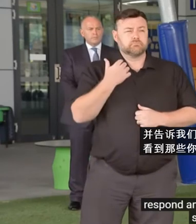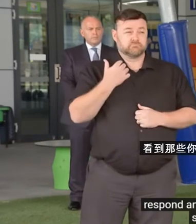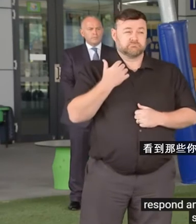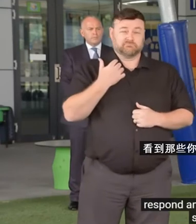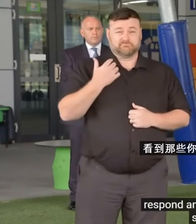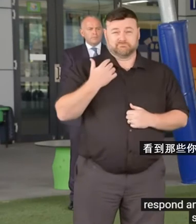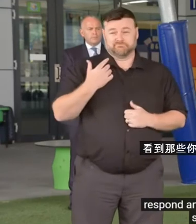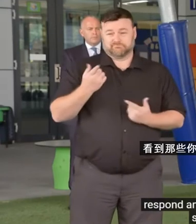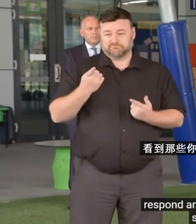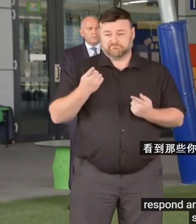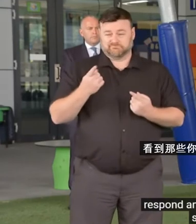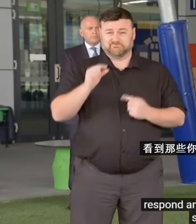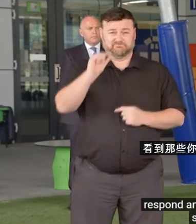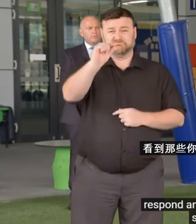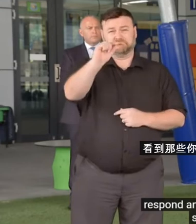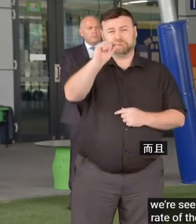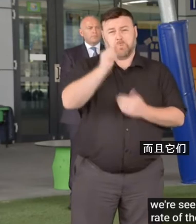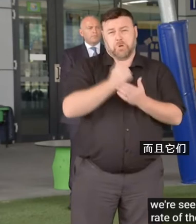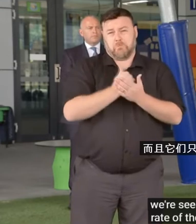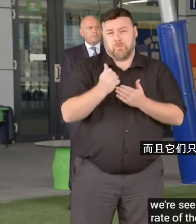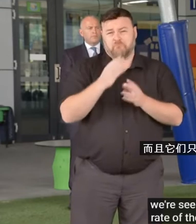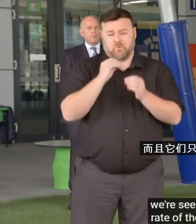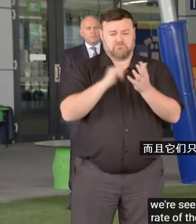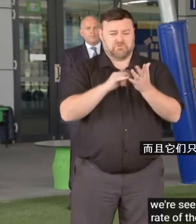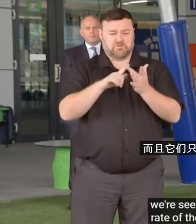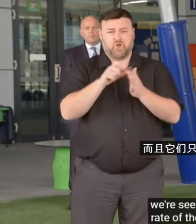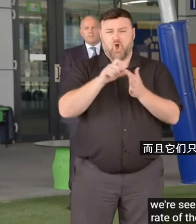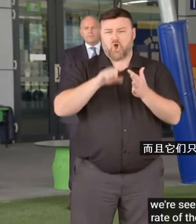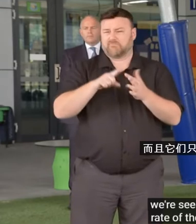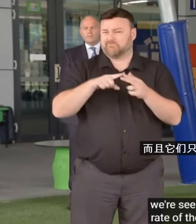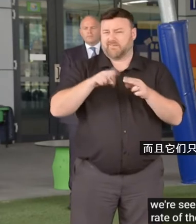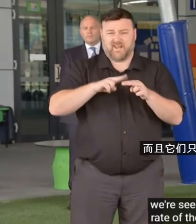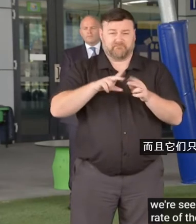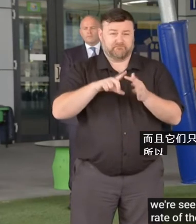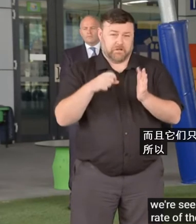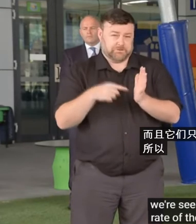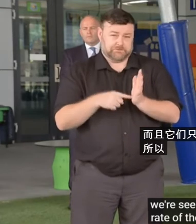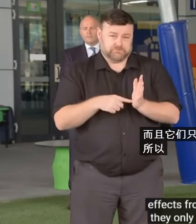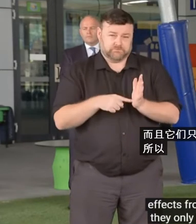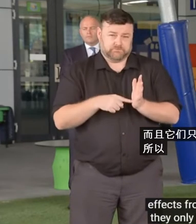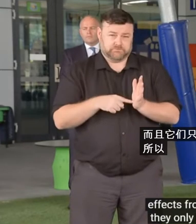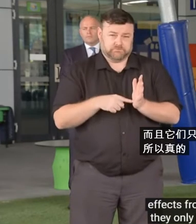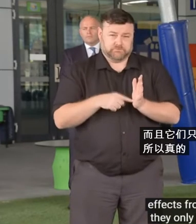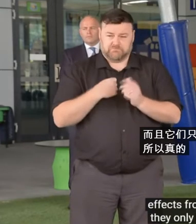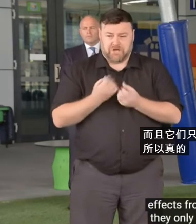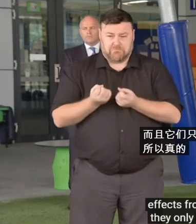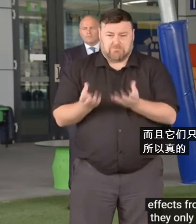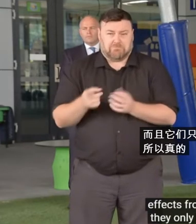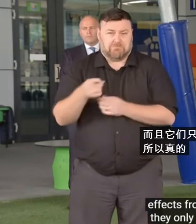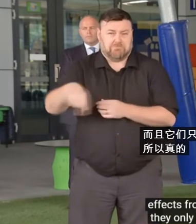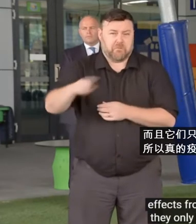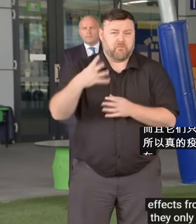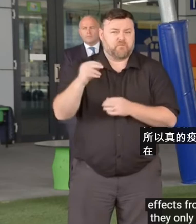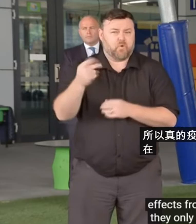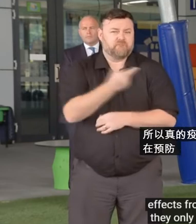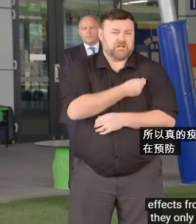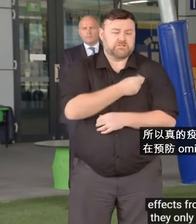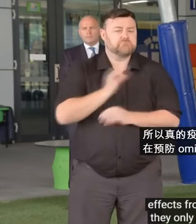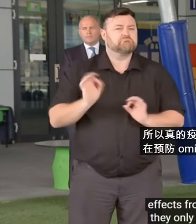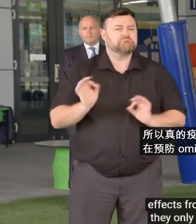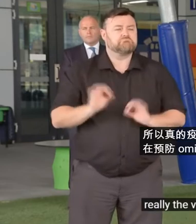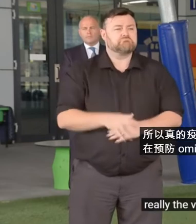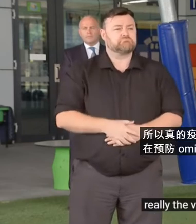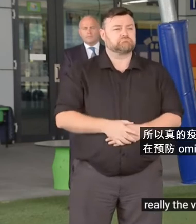those side effects from vaccination, and they only last a day or so. So really, the vaccines continue to be